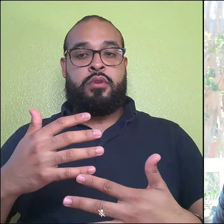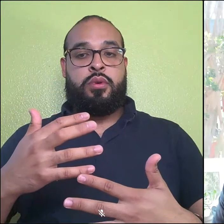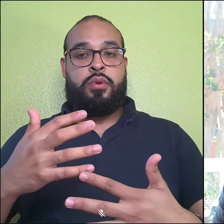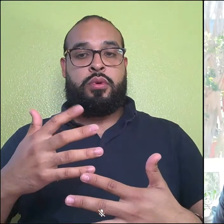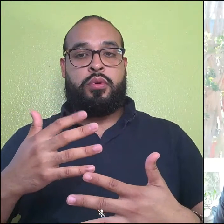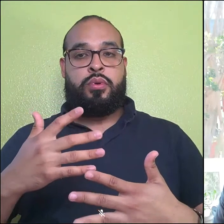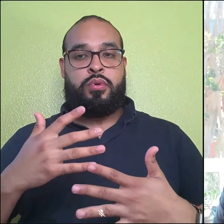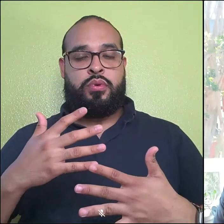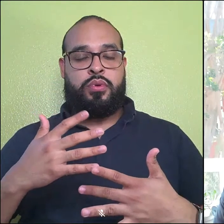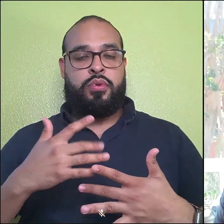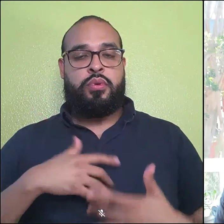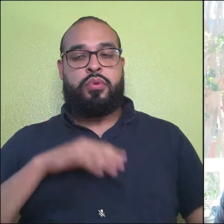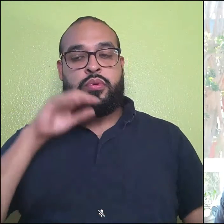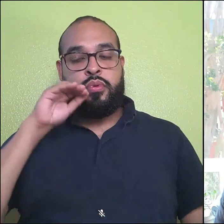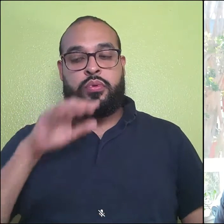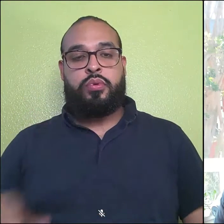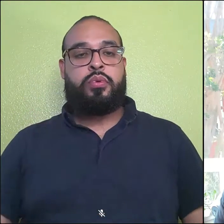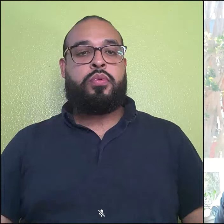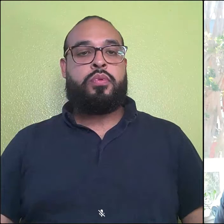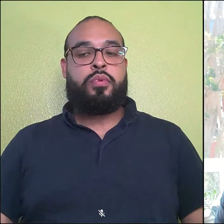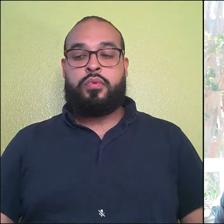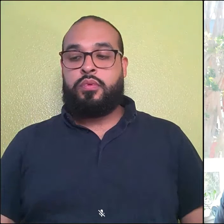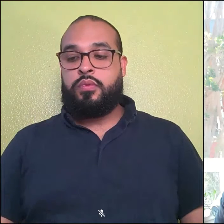and exhaling out of the mouth.